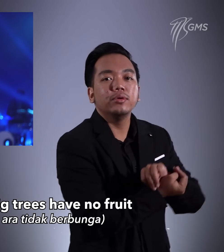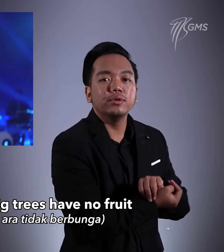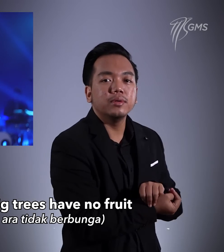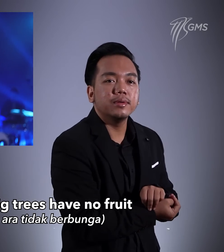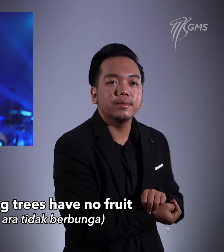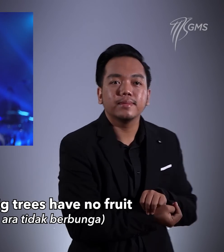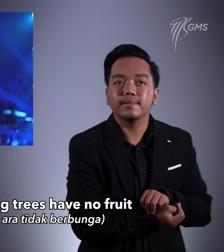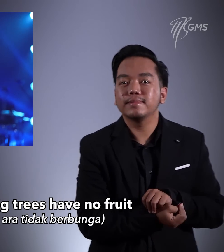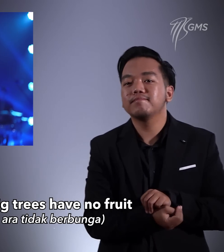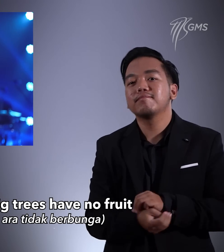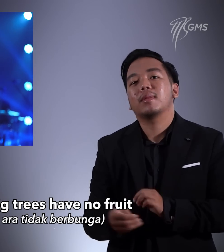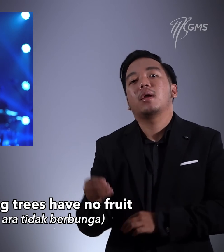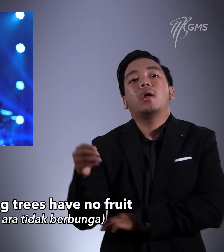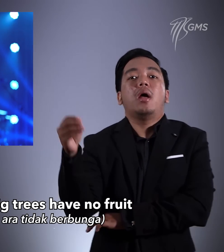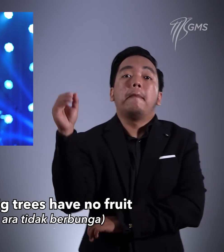Even though